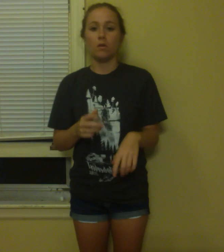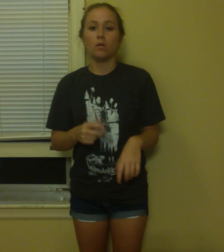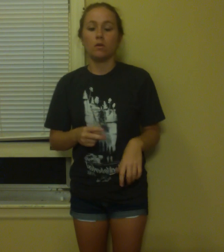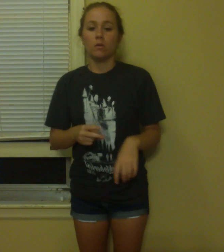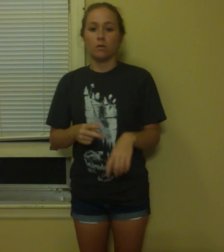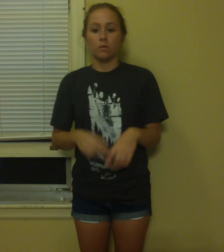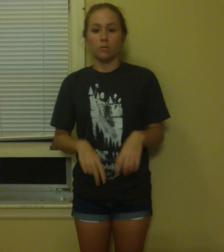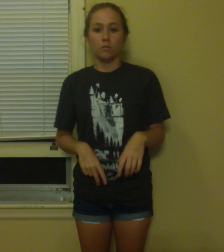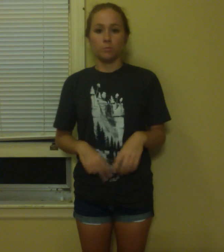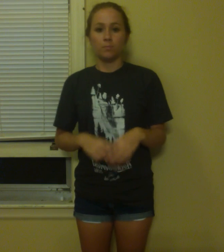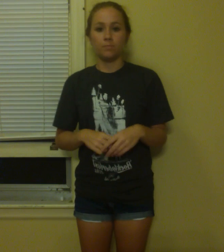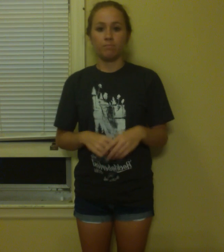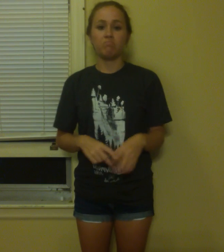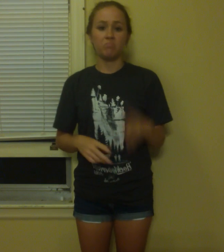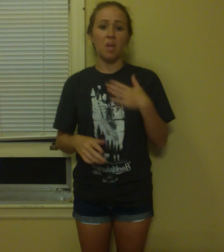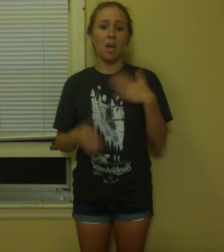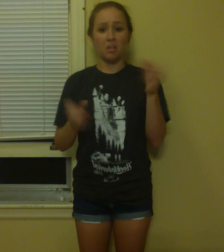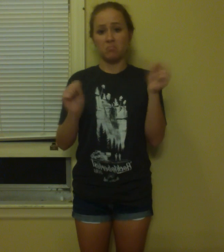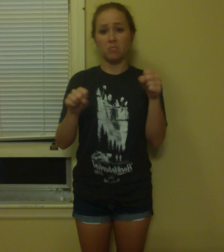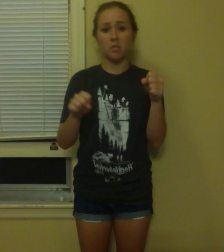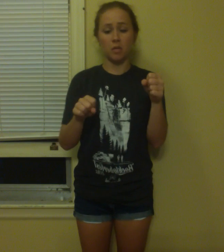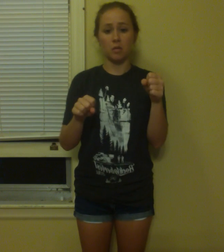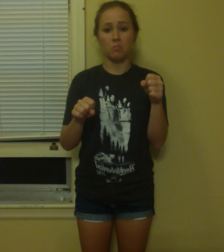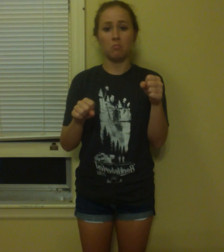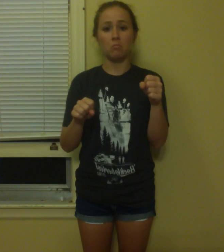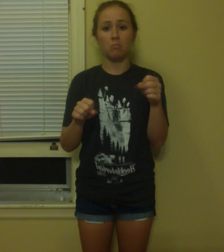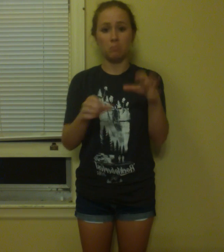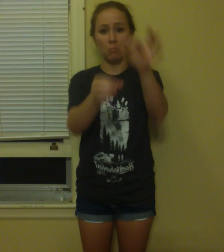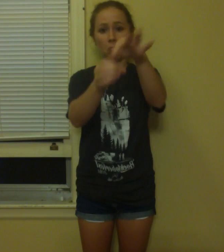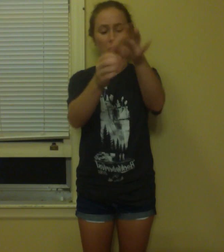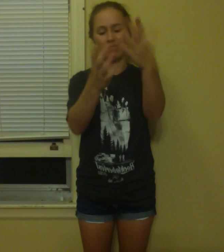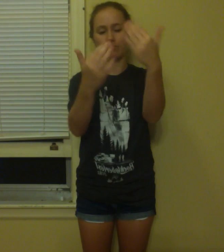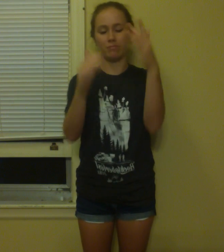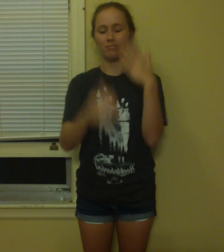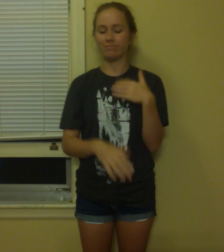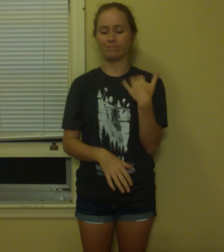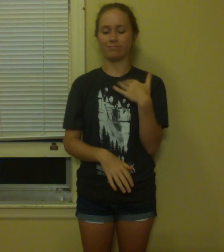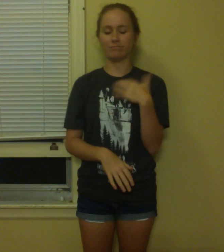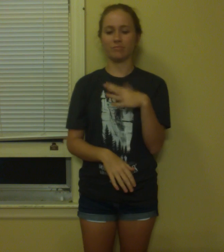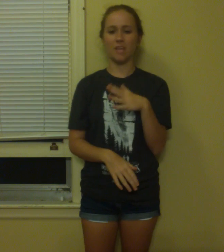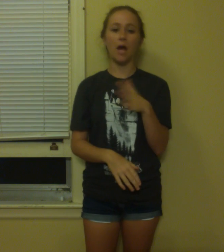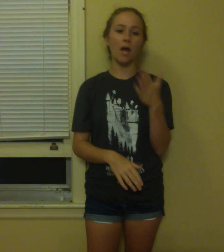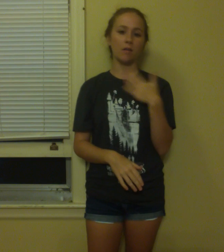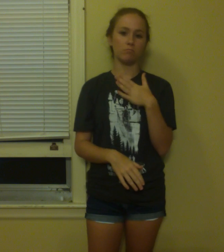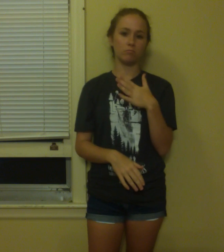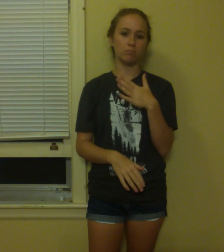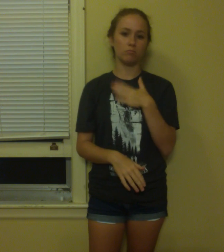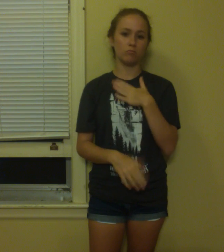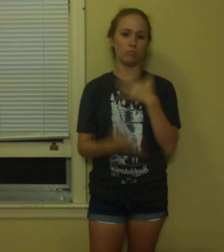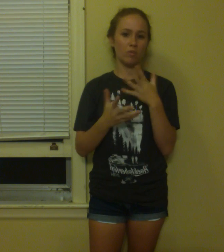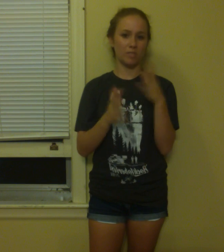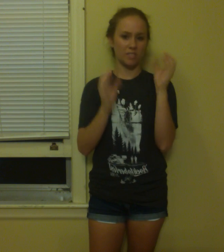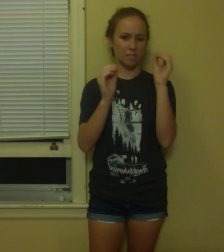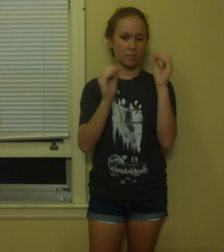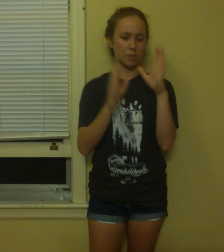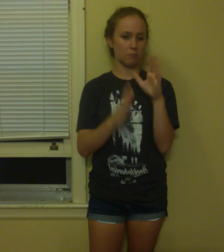this whole teaching gig and go be a congressman. Not going to happen. I'd much rather be teaching than off in Washington, D.C. with all those folks. Ooh, it's a